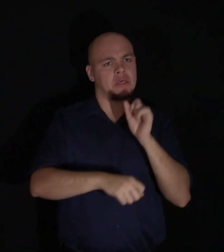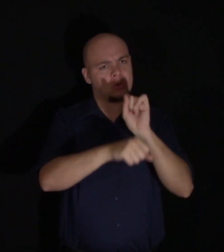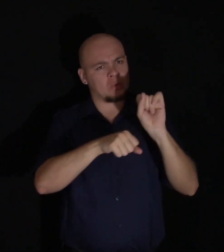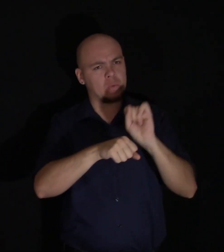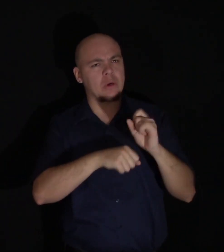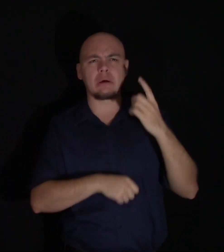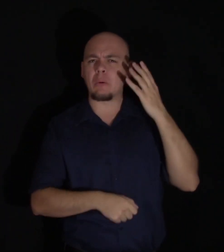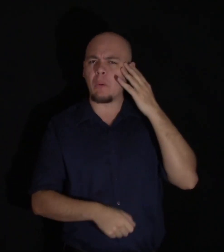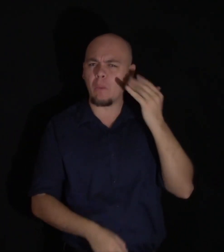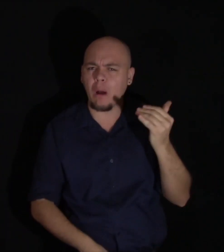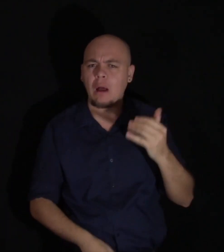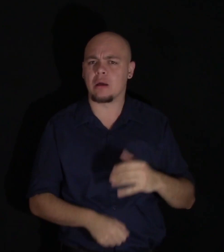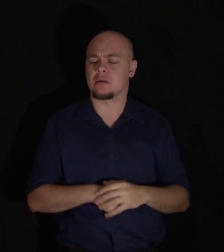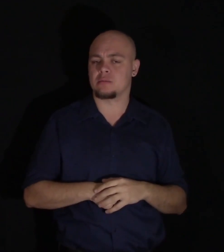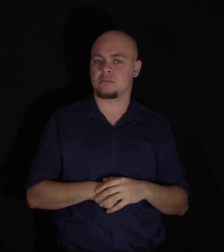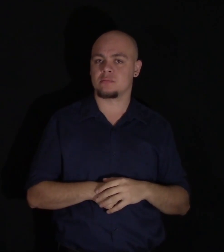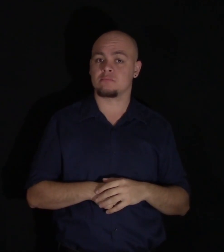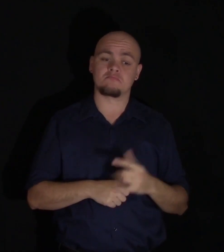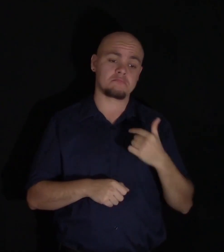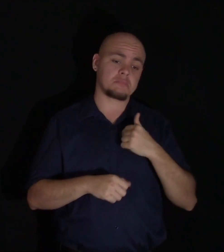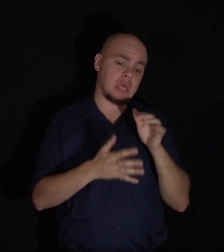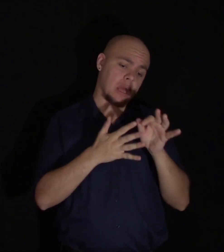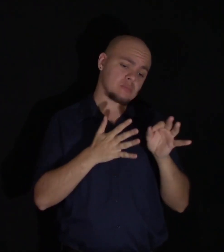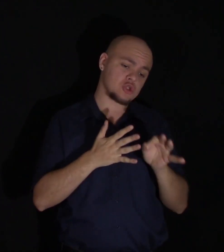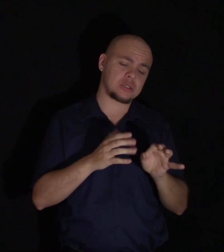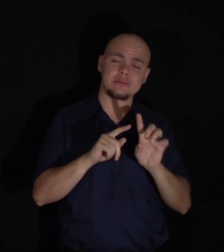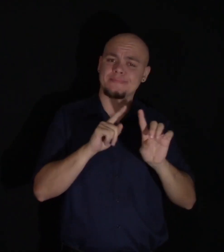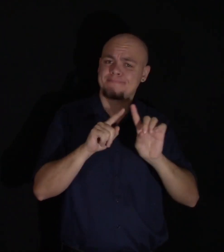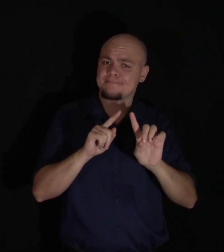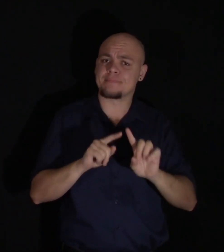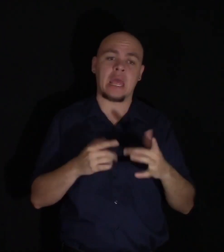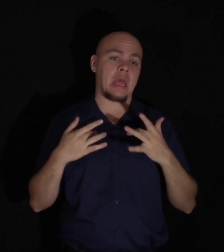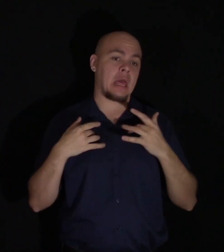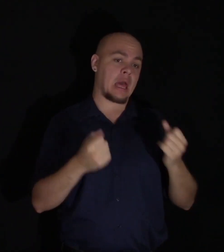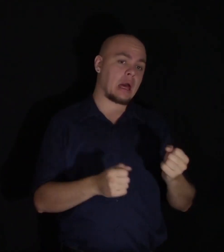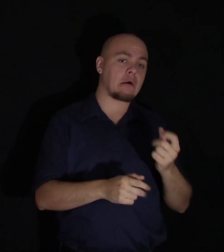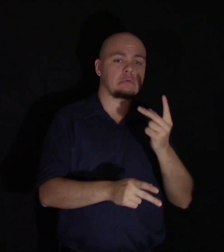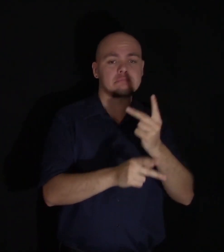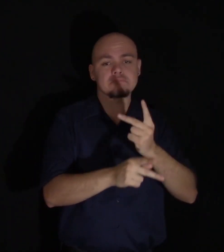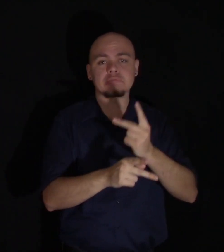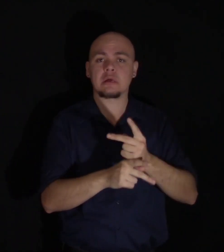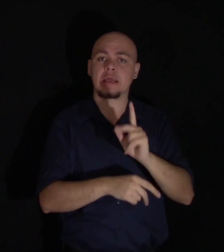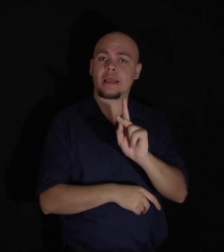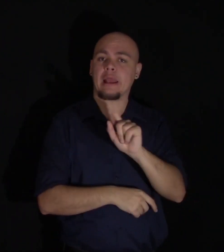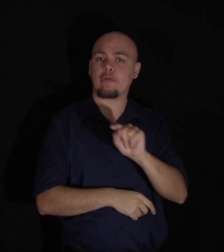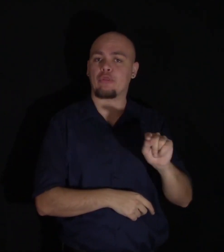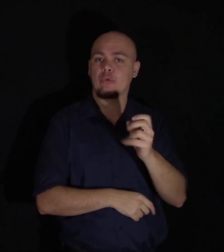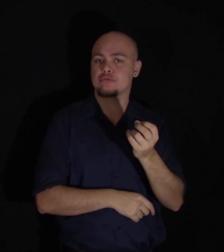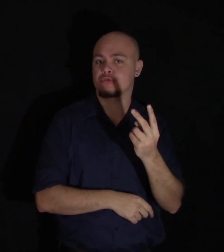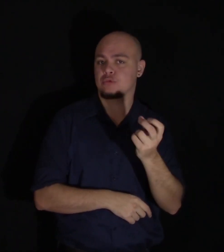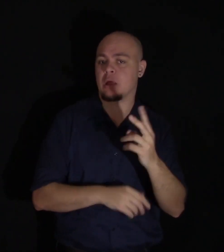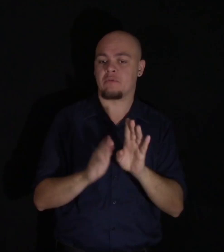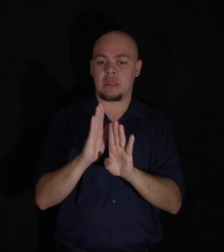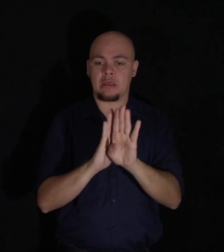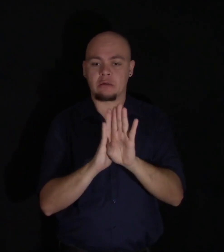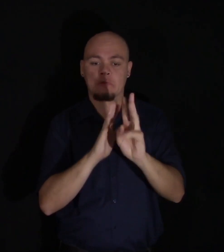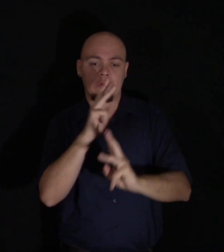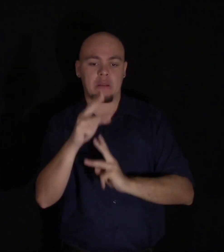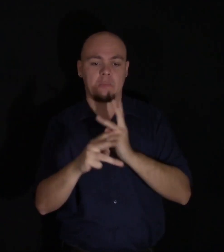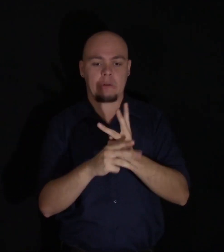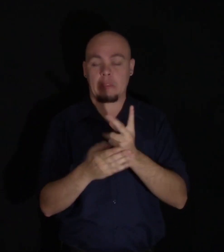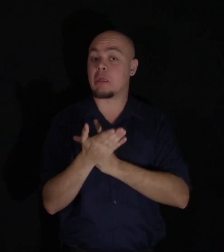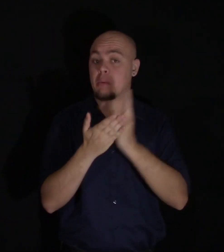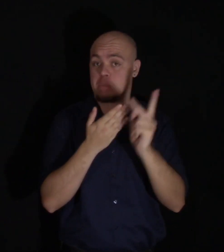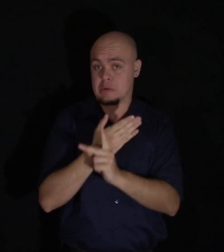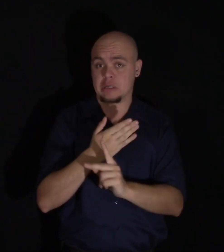Right? And I was lucky because I had lots of options. We'd been working in health and wellness and K through 12 and the developing world, and so there were lots of projects